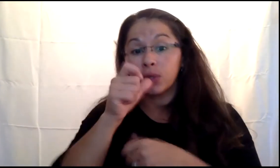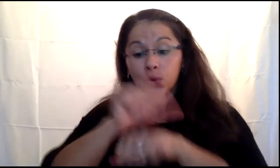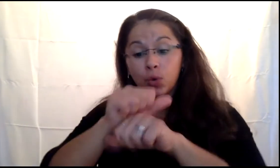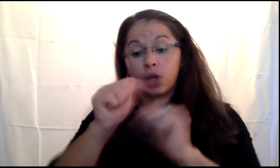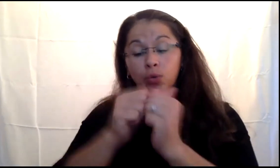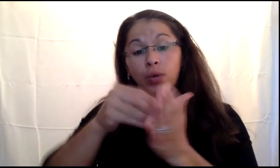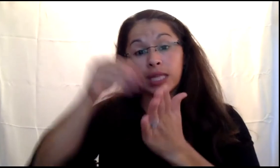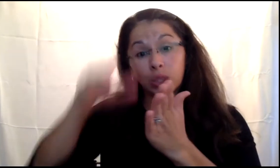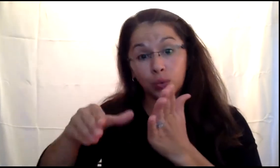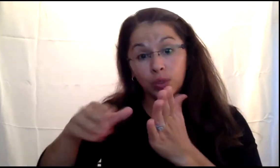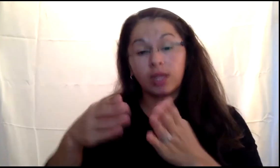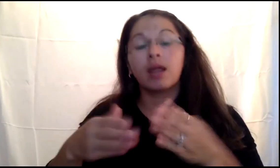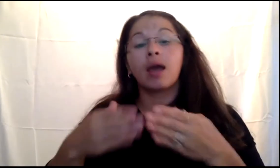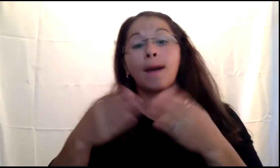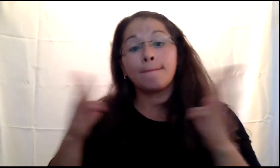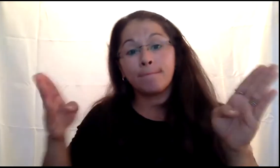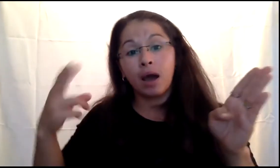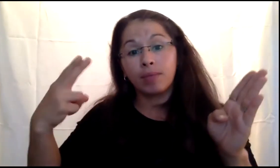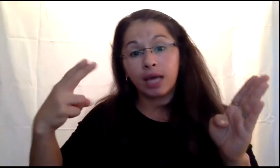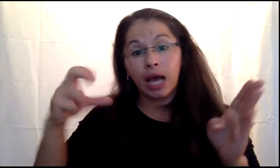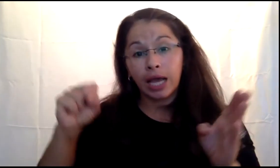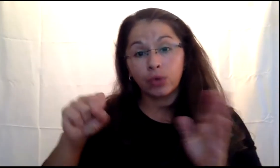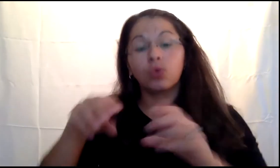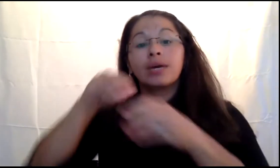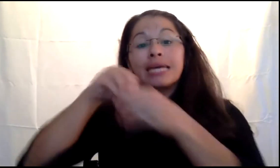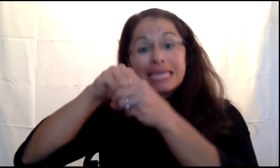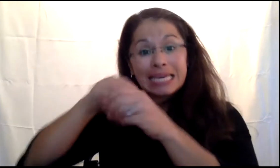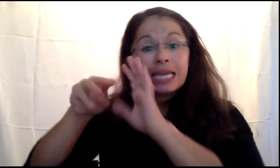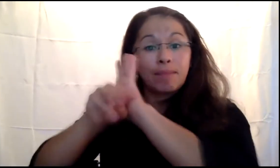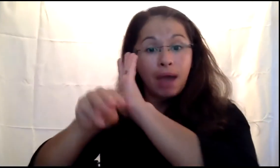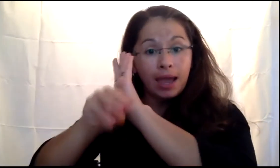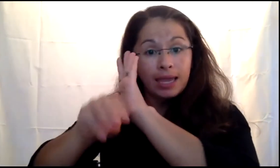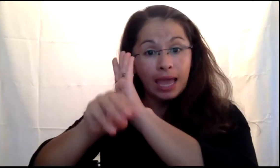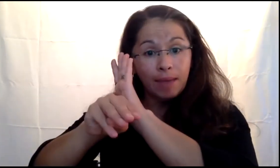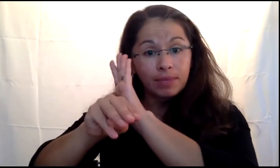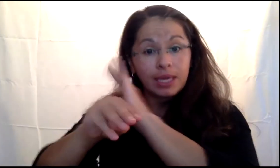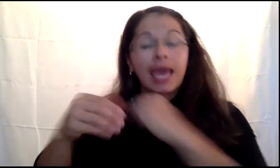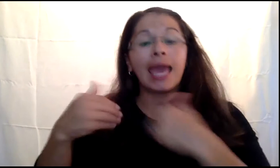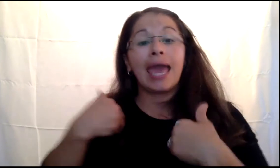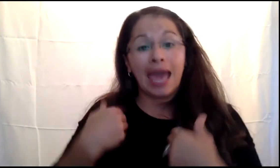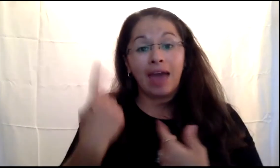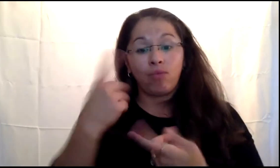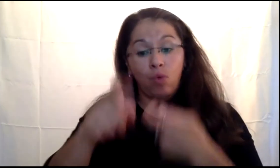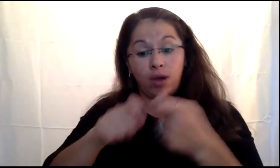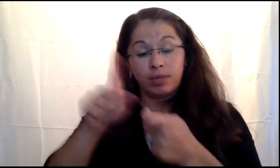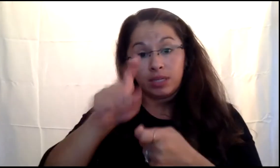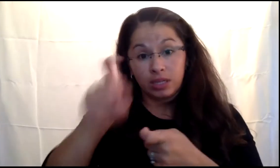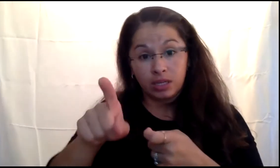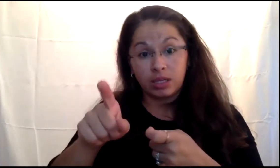Miami, and they have specific questions about a student who is accepted into MDC honors and